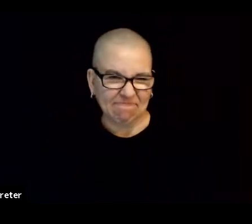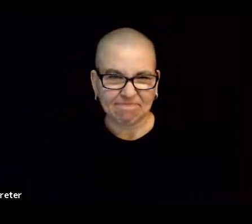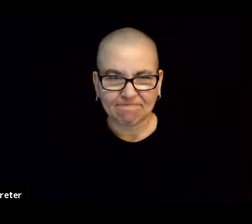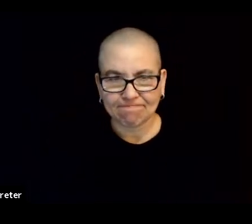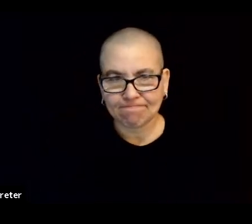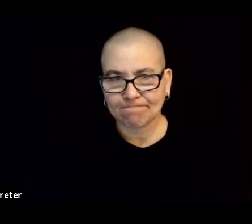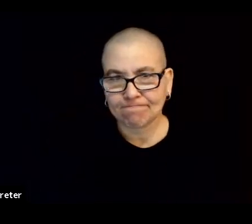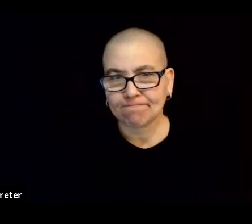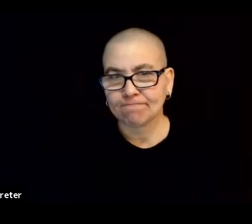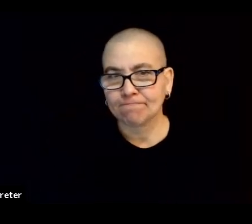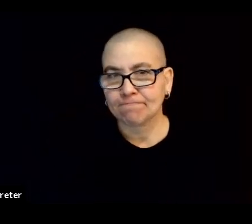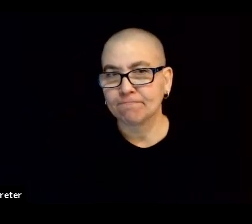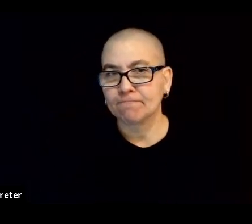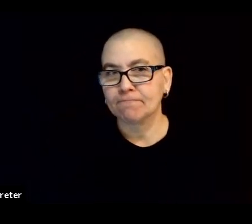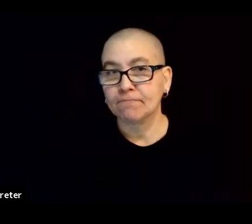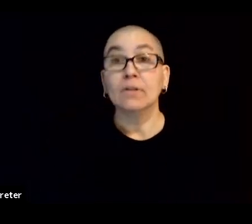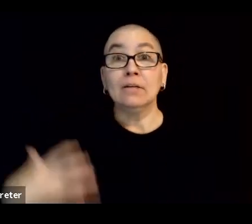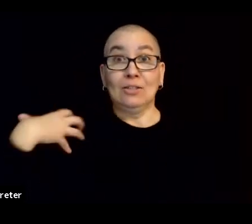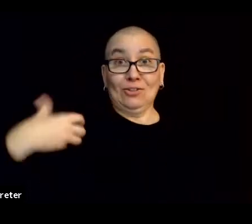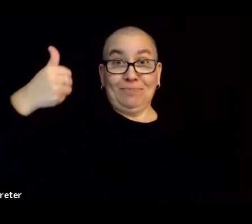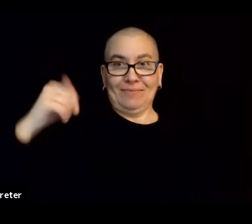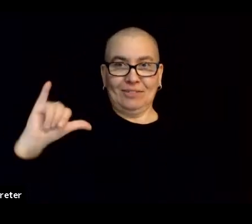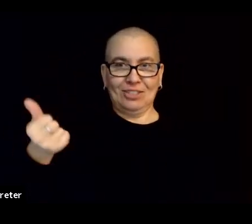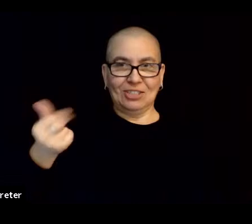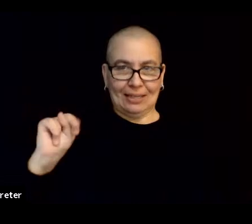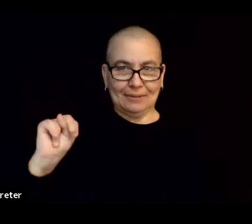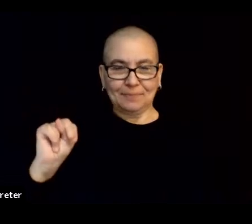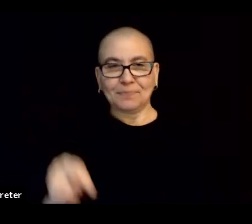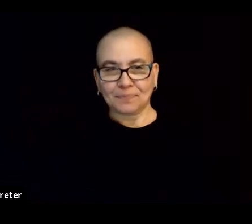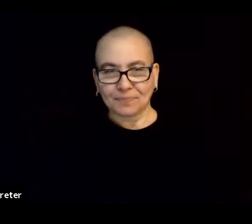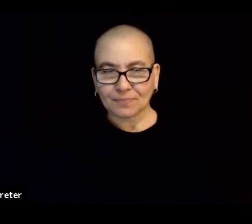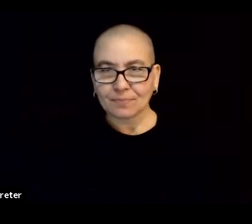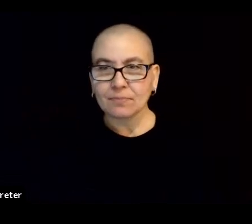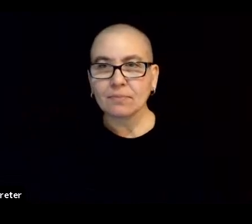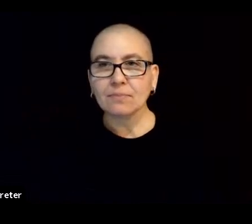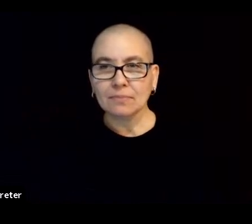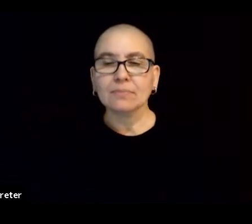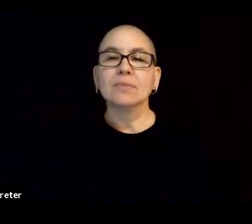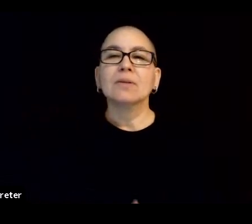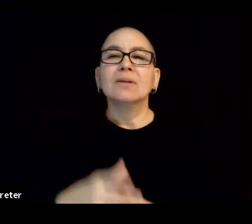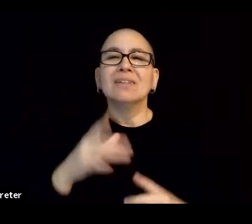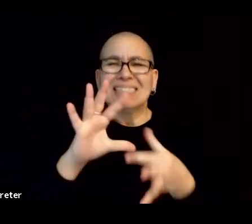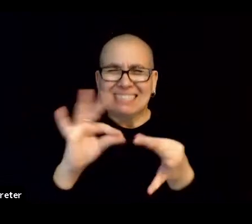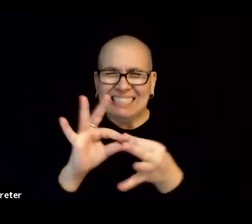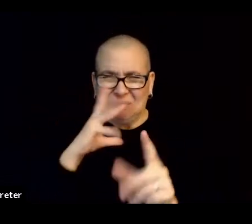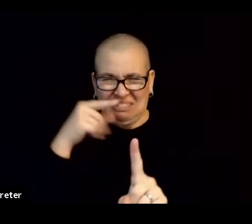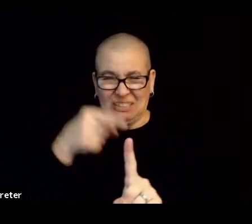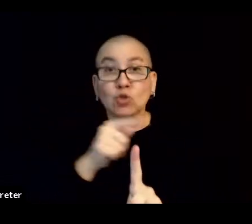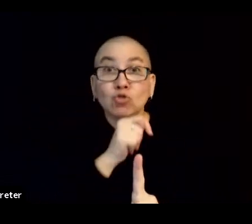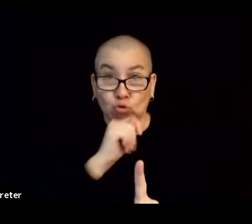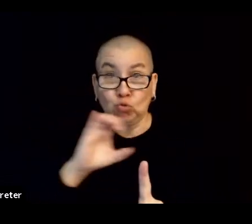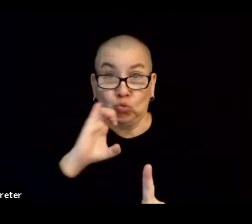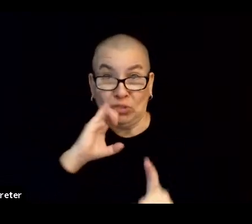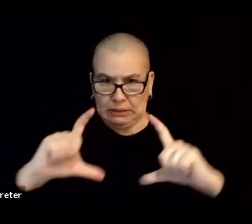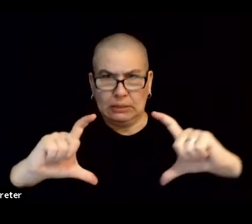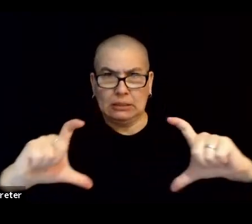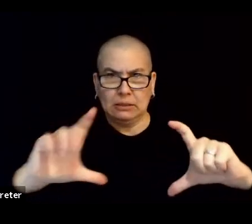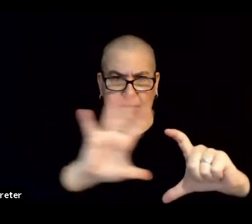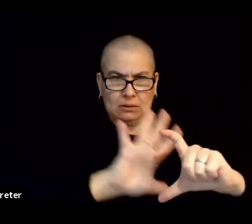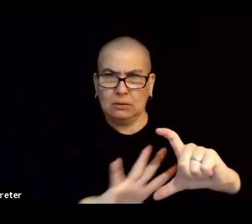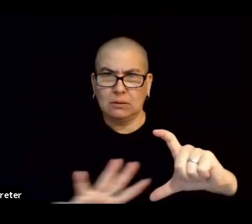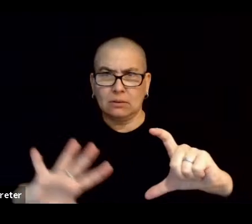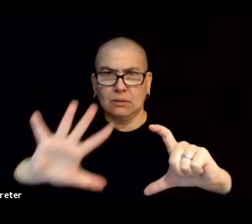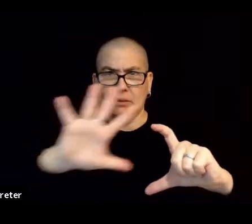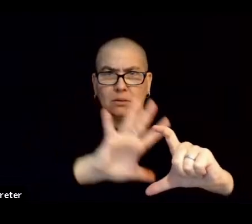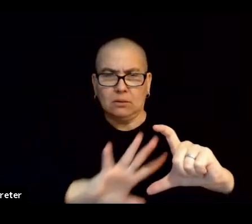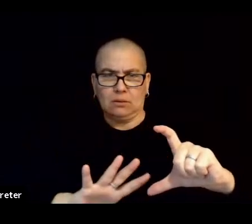Yeah, I was just going to make one more point on the metropolitan areas. As we mentioned, in addition to what the healthcare